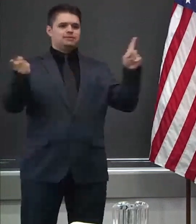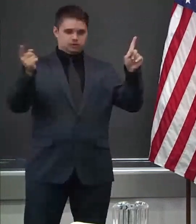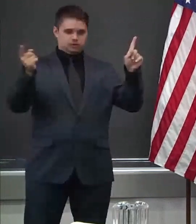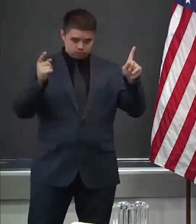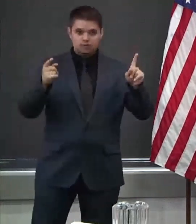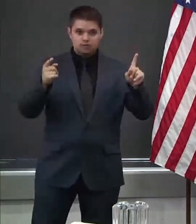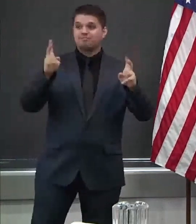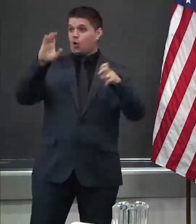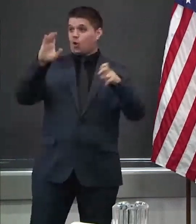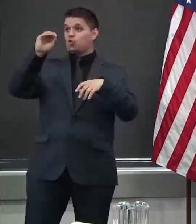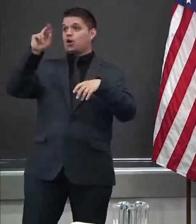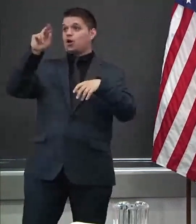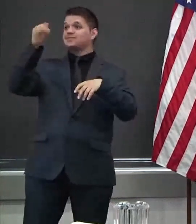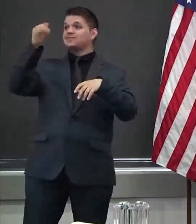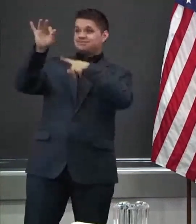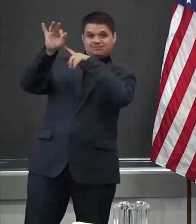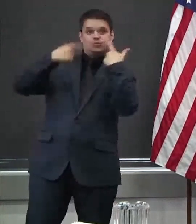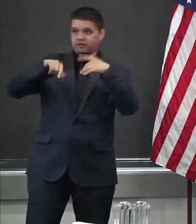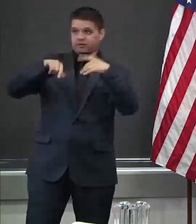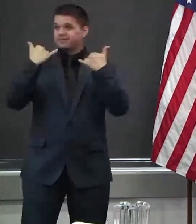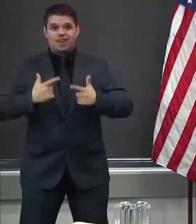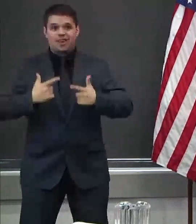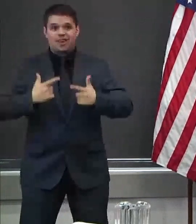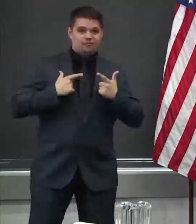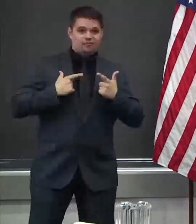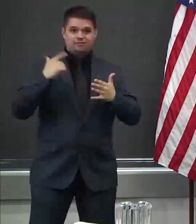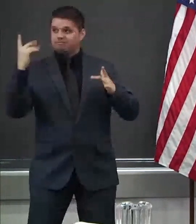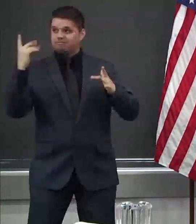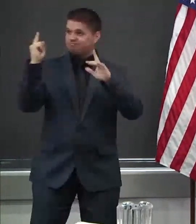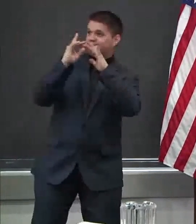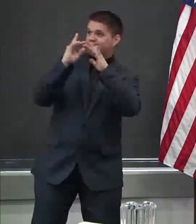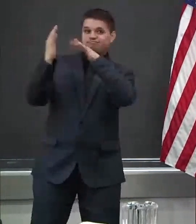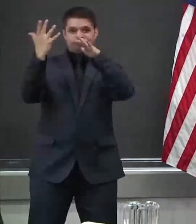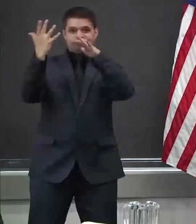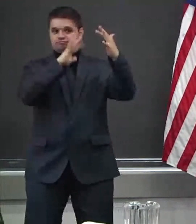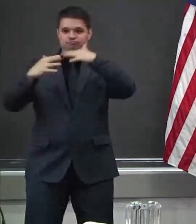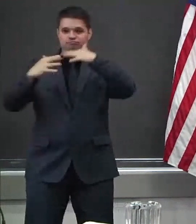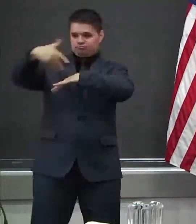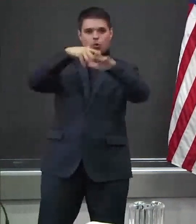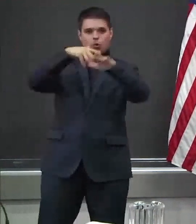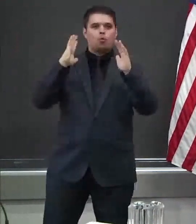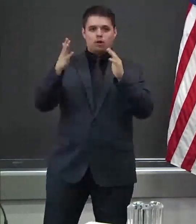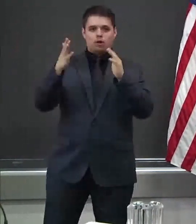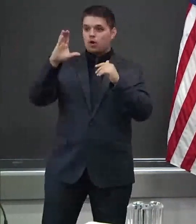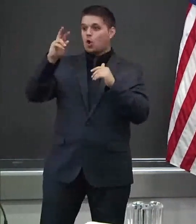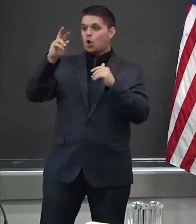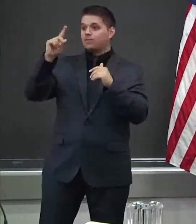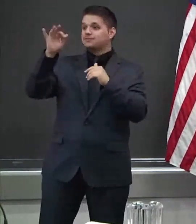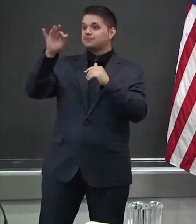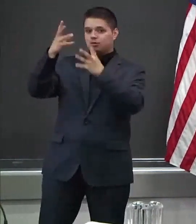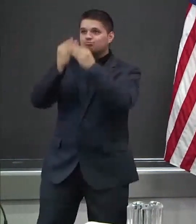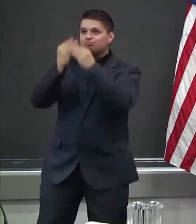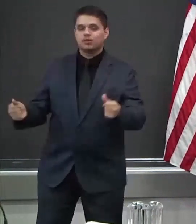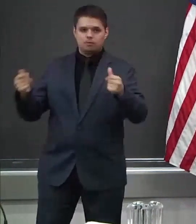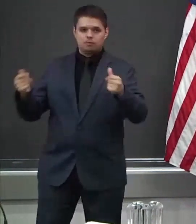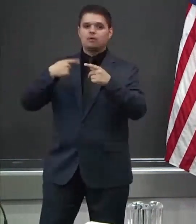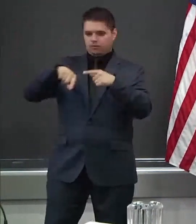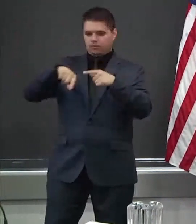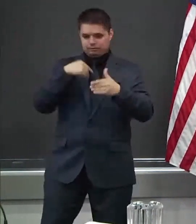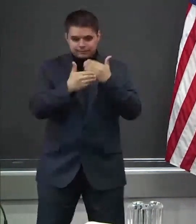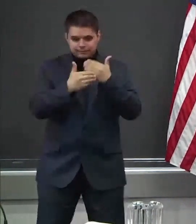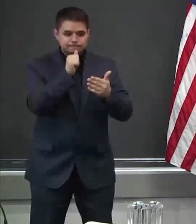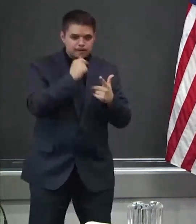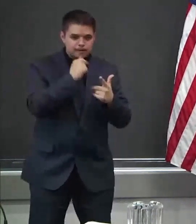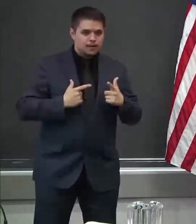there has been a widely available treatment or a vaccine. And unfortunately, that's going to take